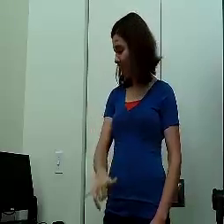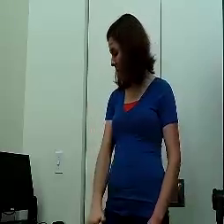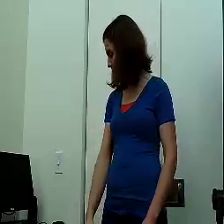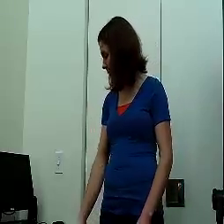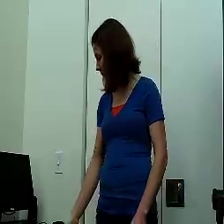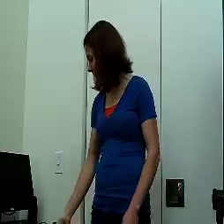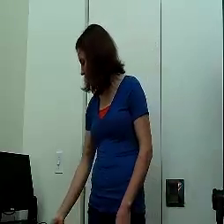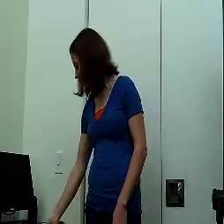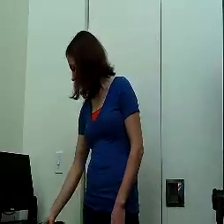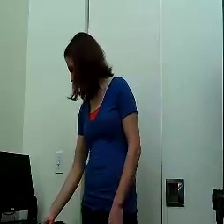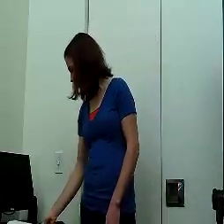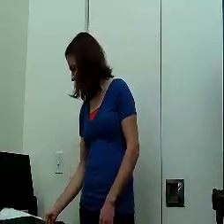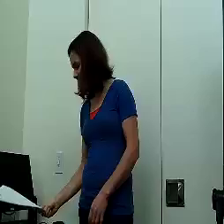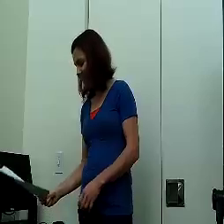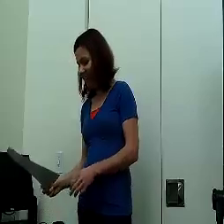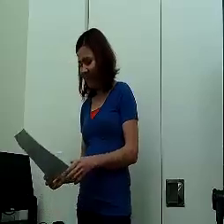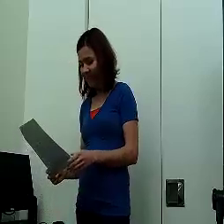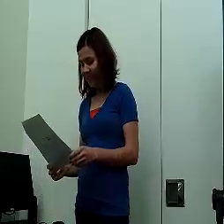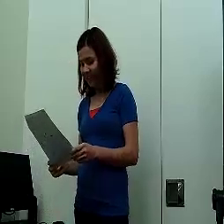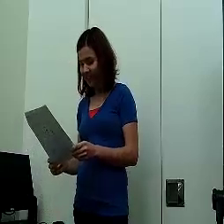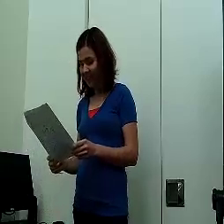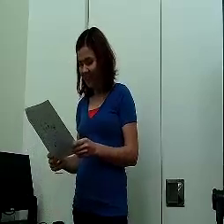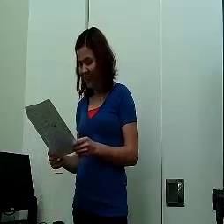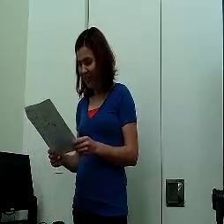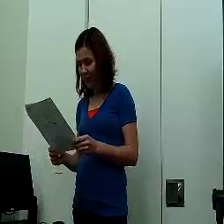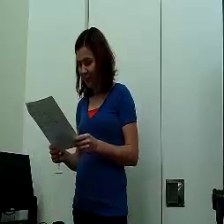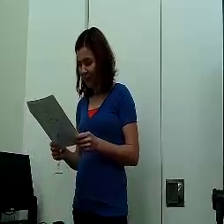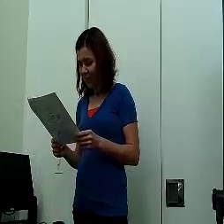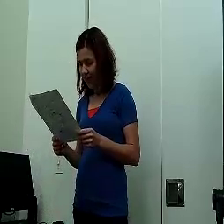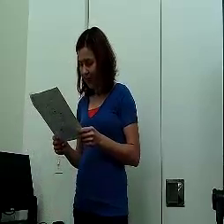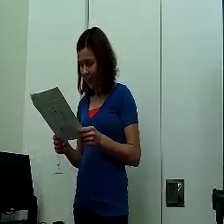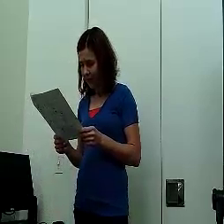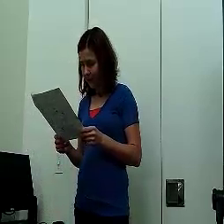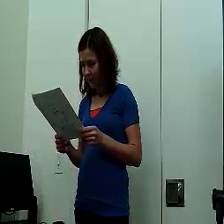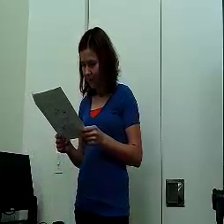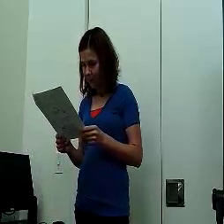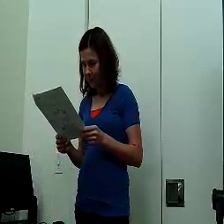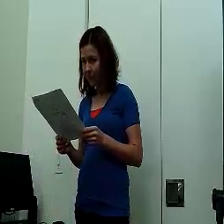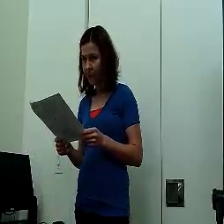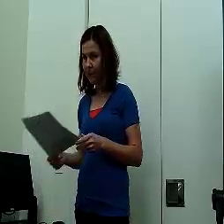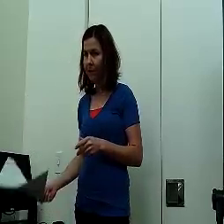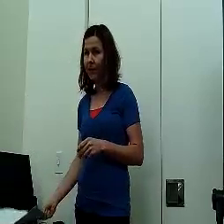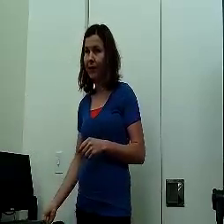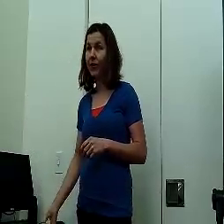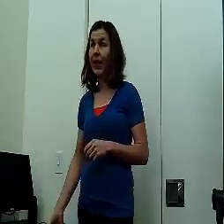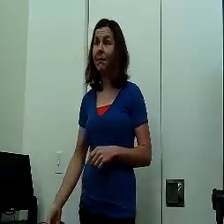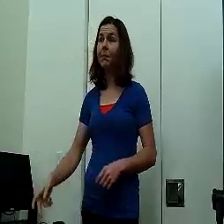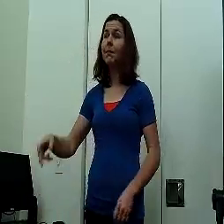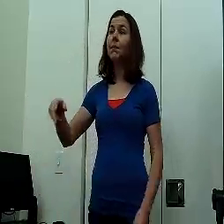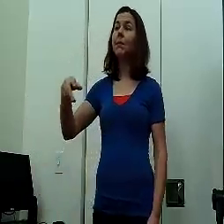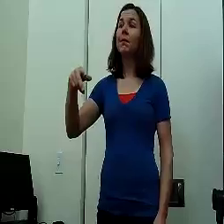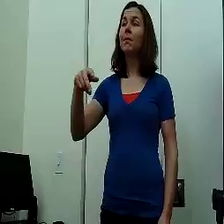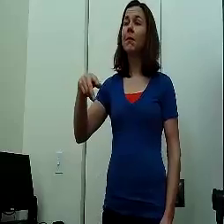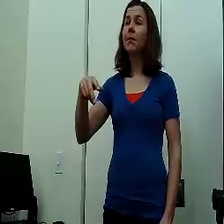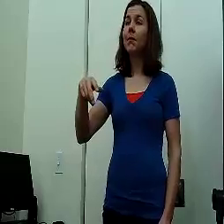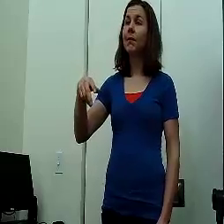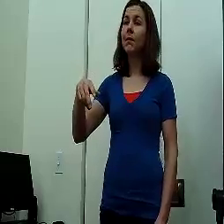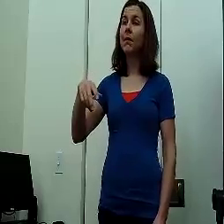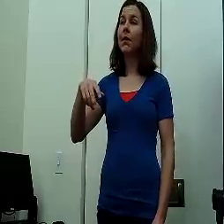practice. I need to practice that. Yep, that's a good one to know. Can you just do it one more Um, time? Do it I again. guessed that it was you there. What's